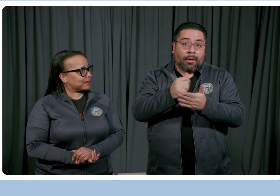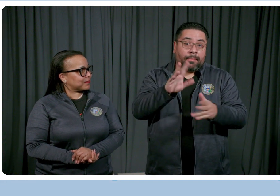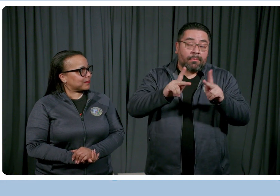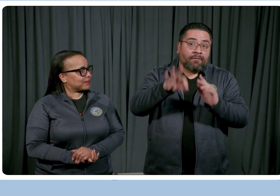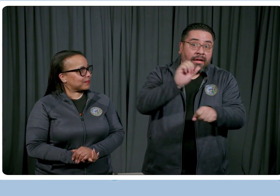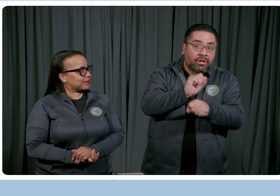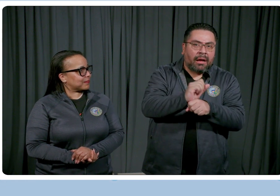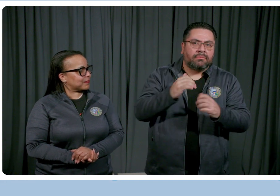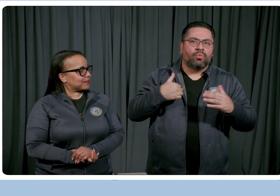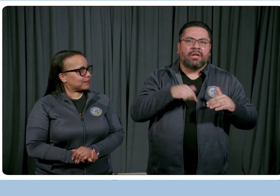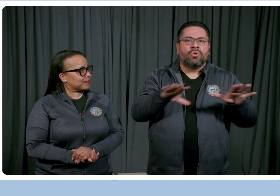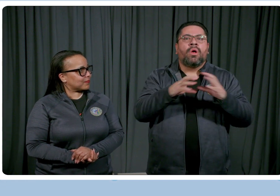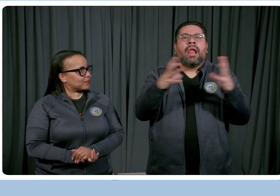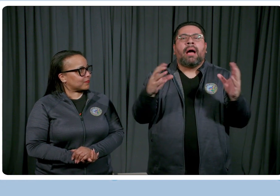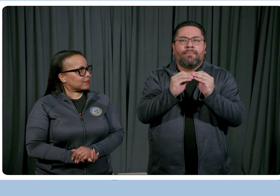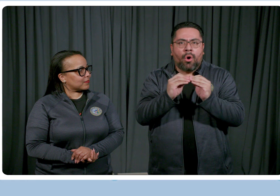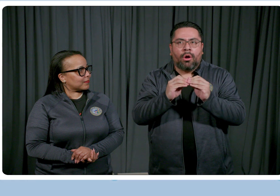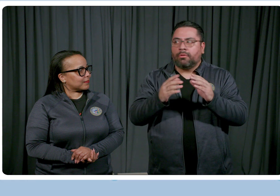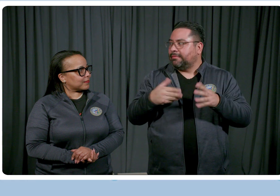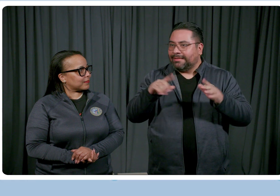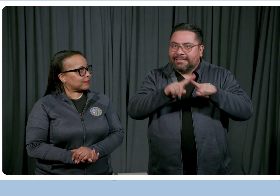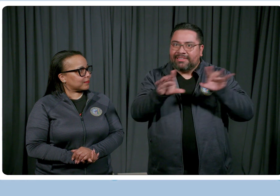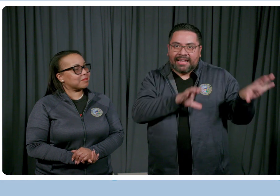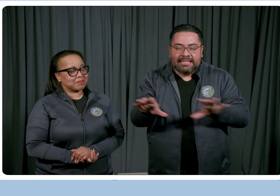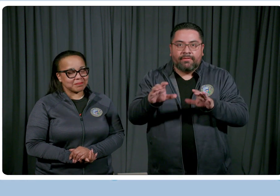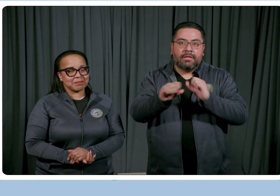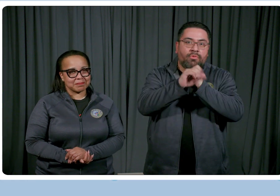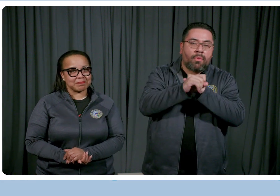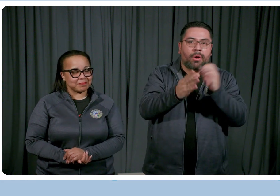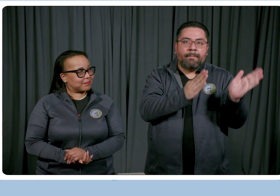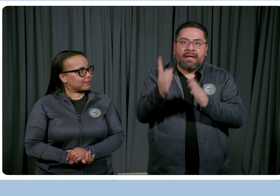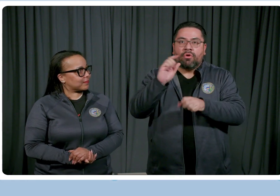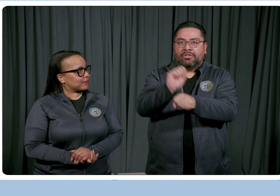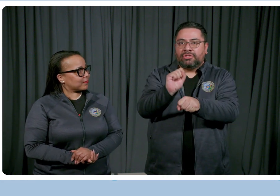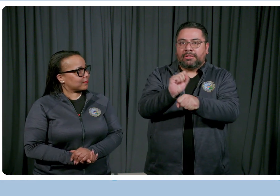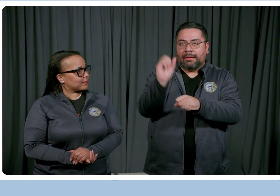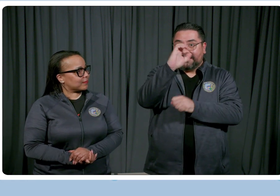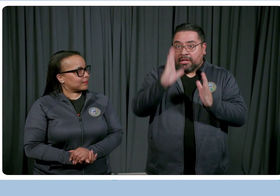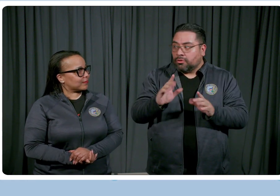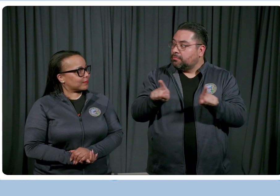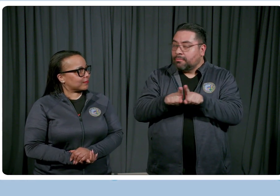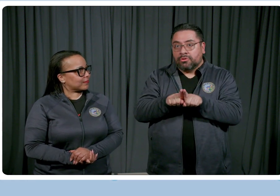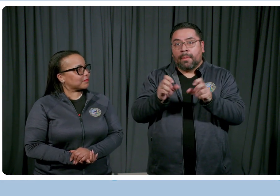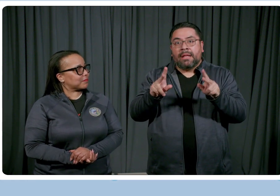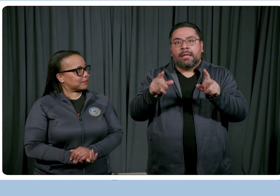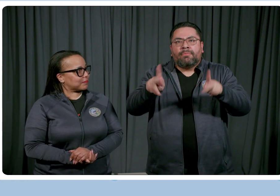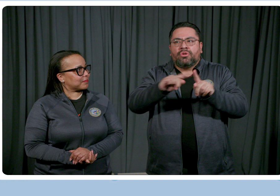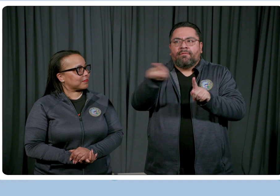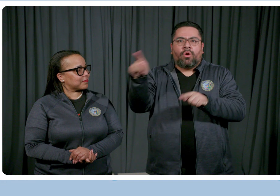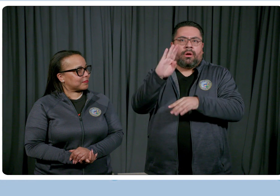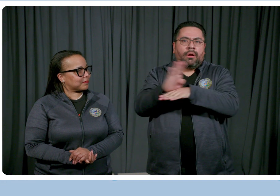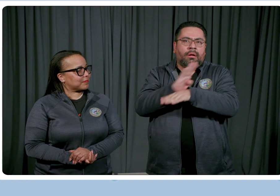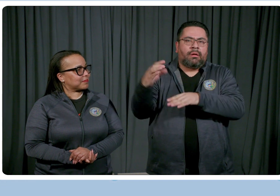a lot of different activities that we promote and plan for job seekers, as well as a lot of opportunities for employers